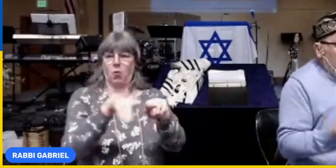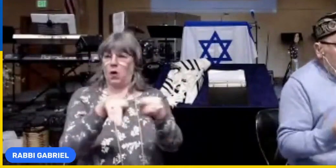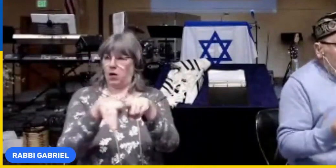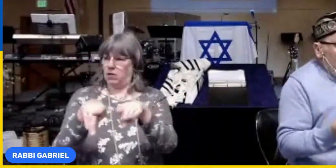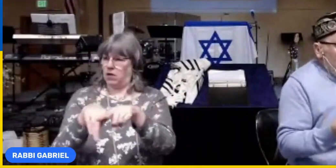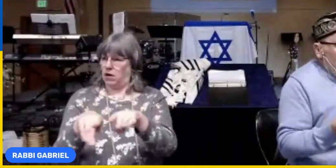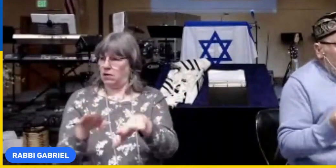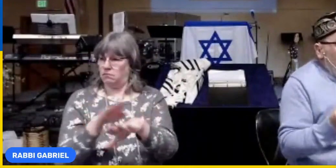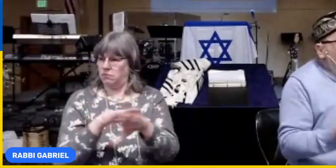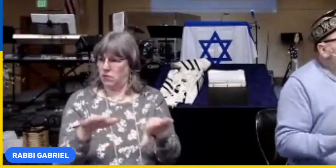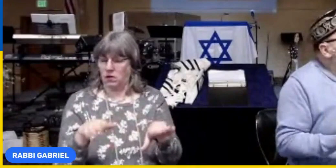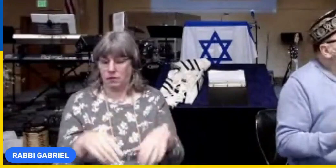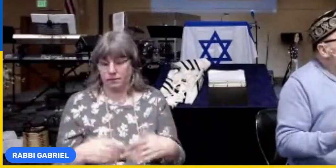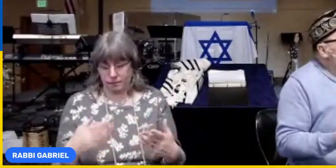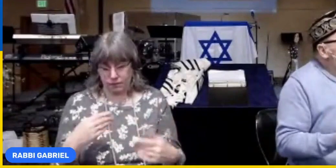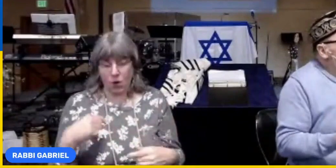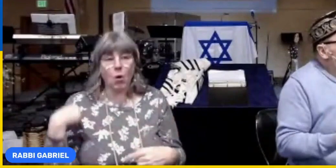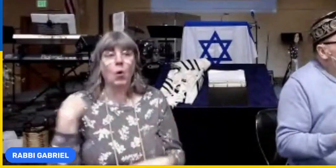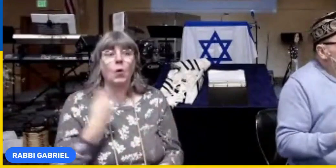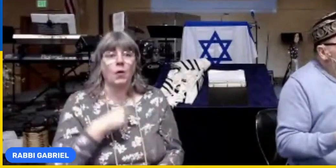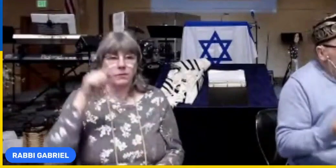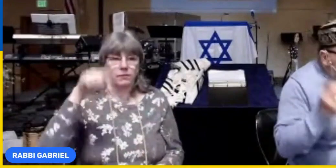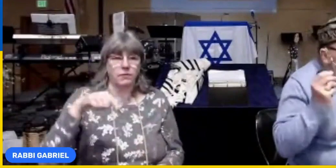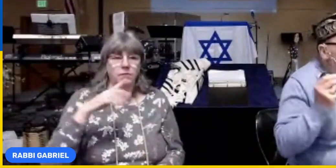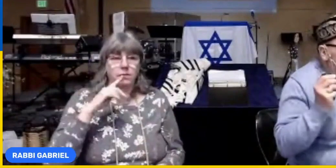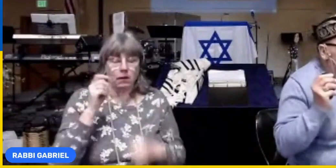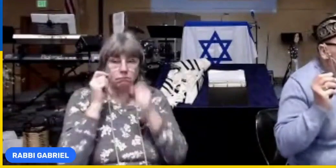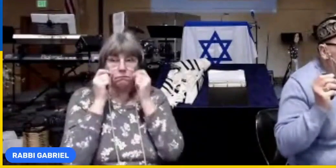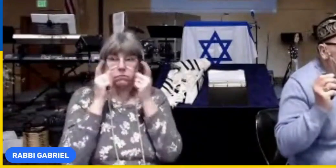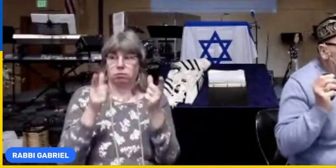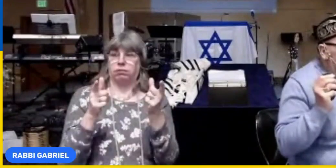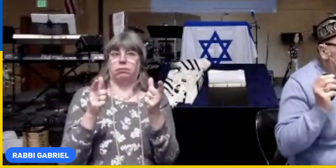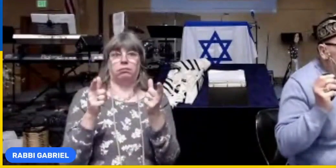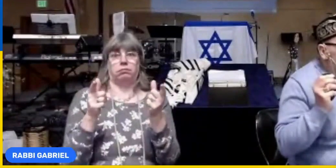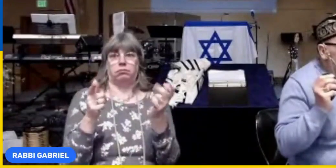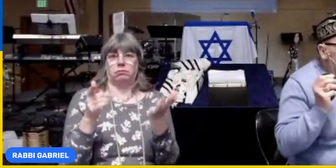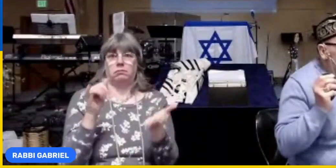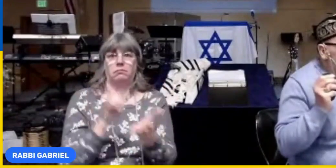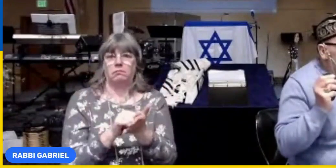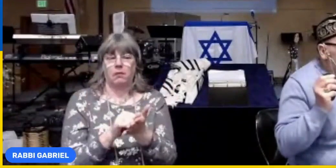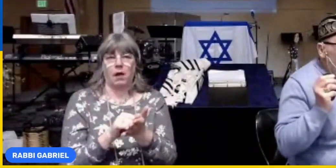We should certainly be appalled to see things like this,